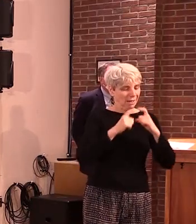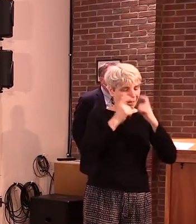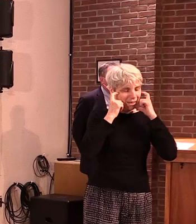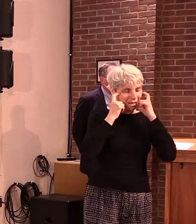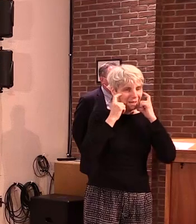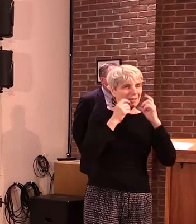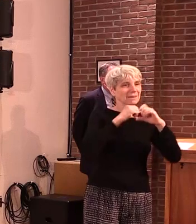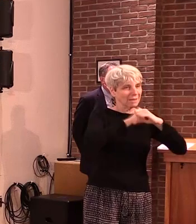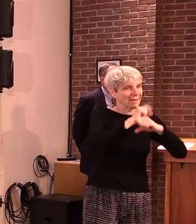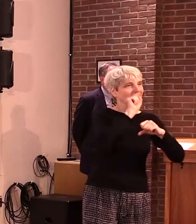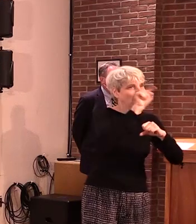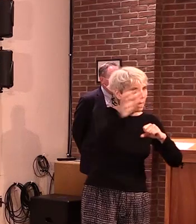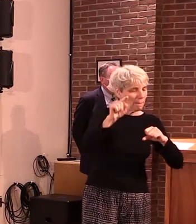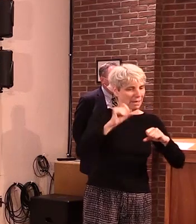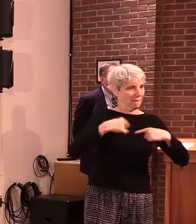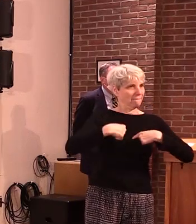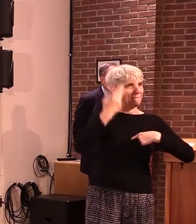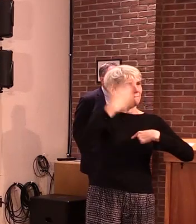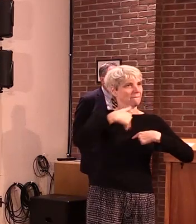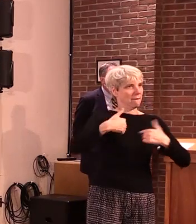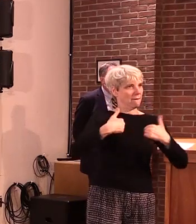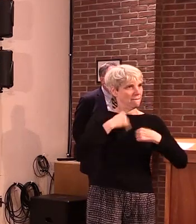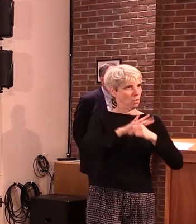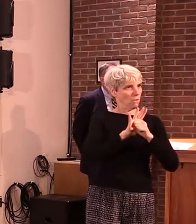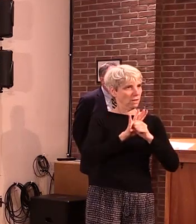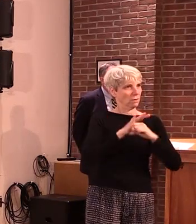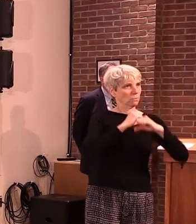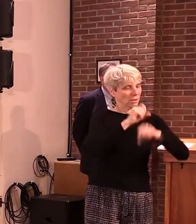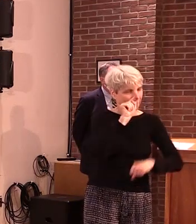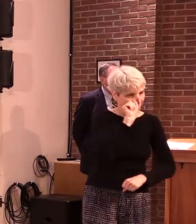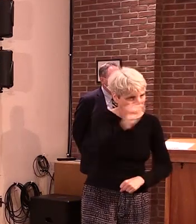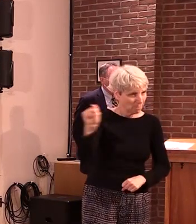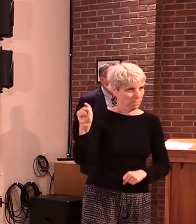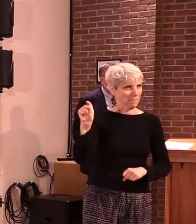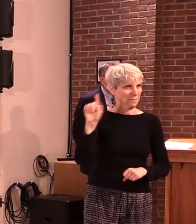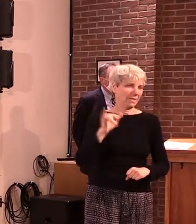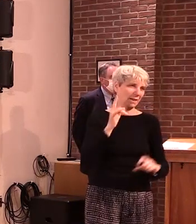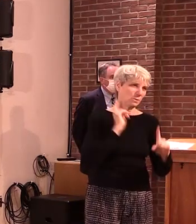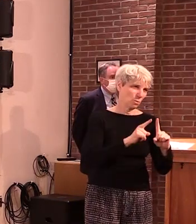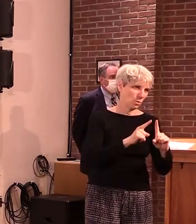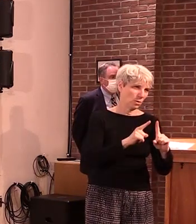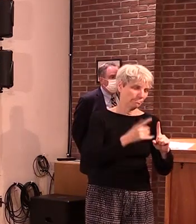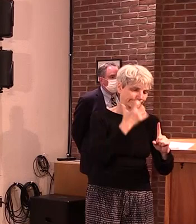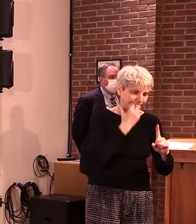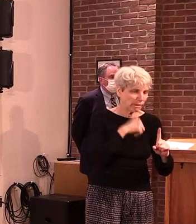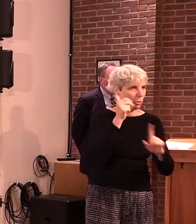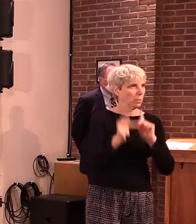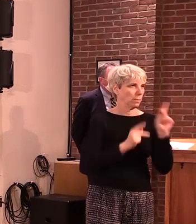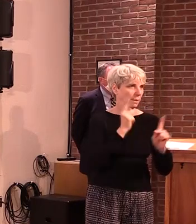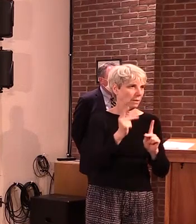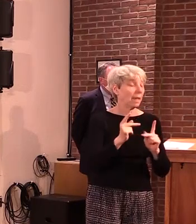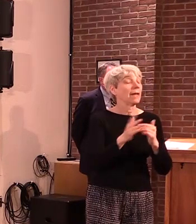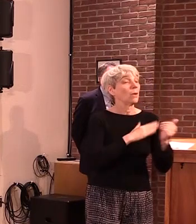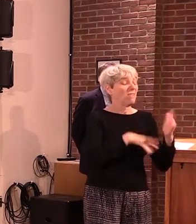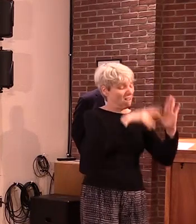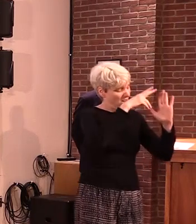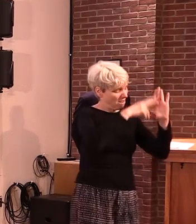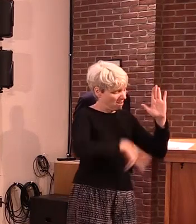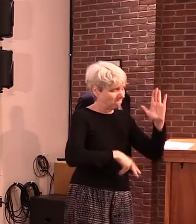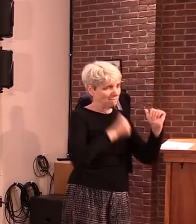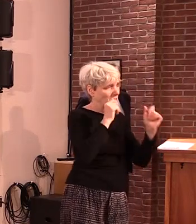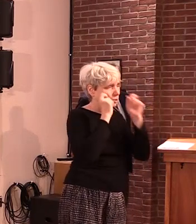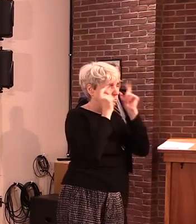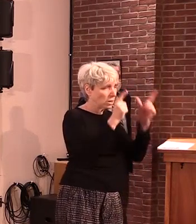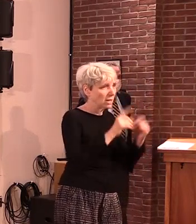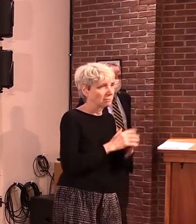person to person. So again, it's not, the reaction isn't surprising to me, but